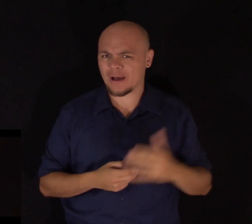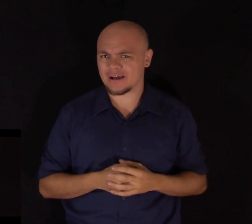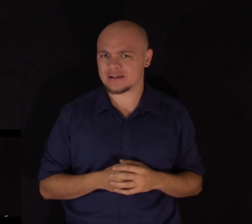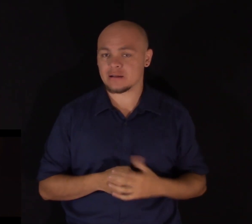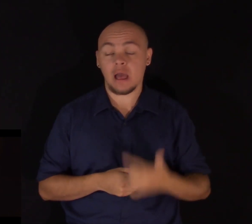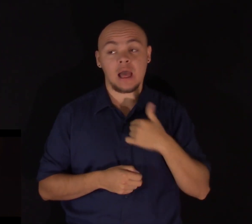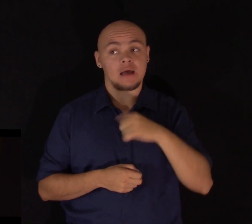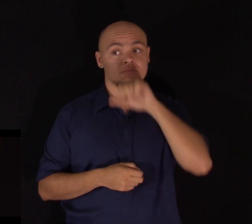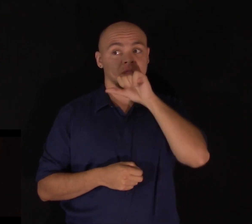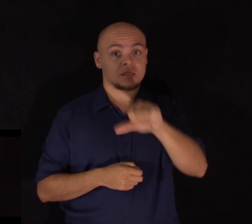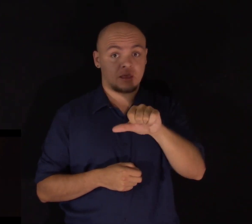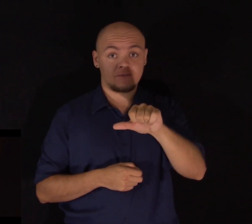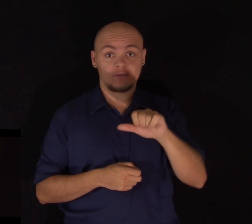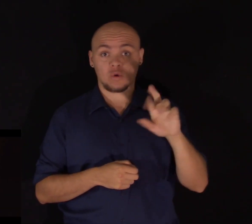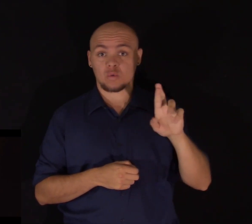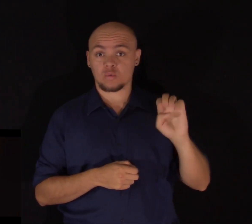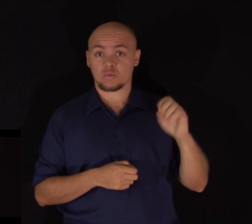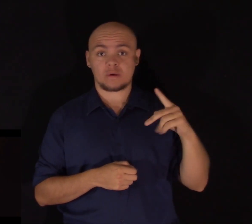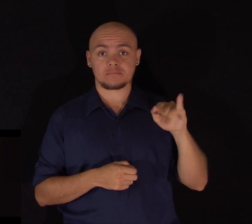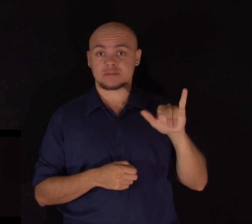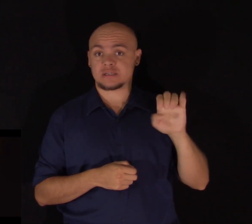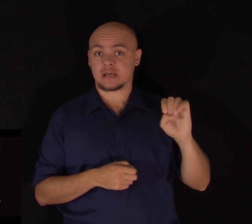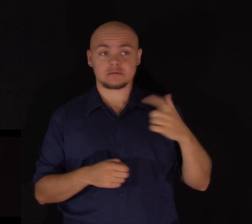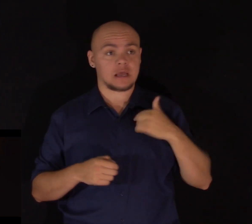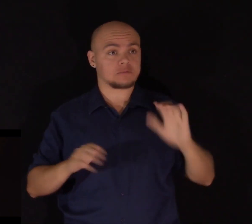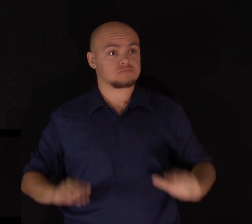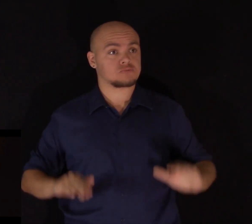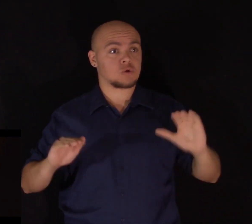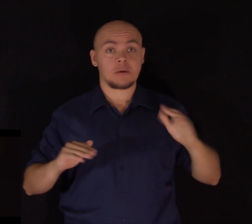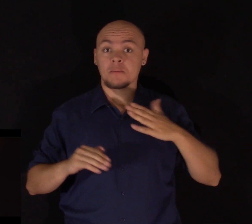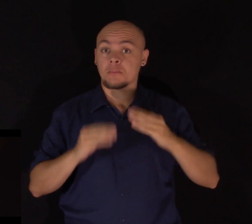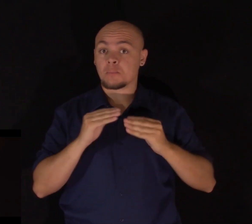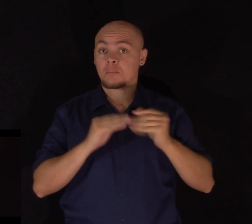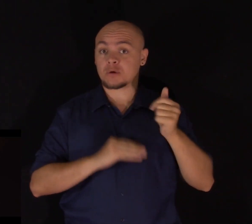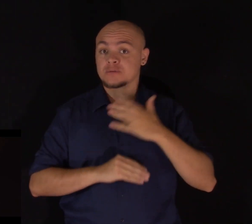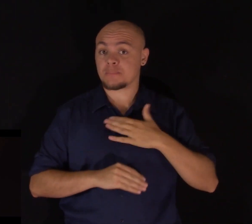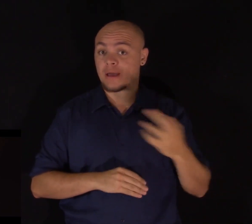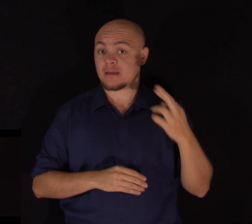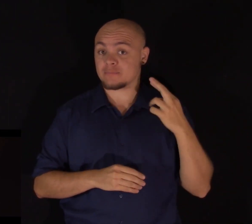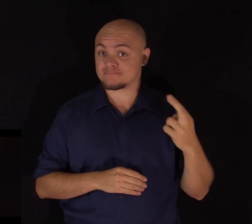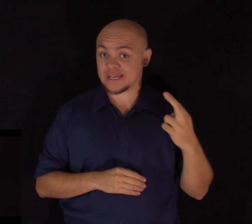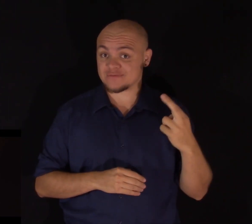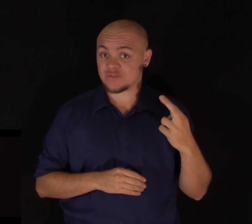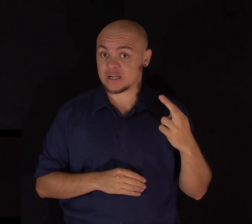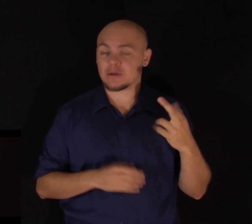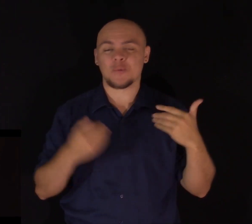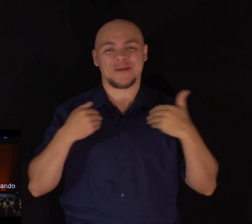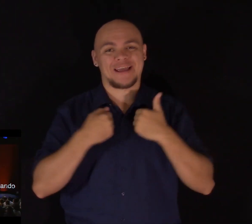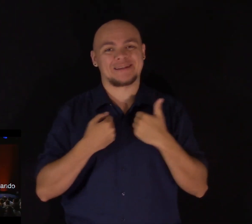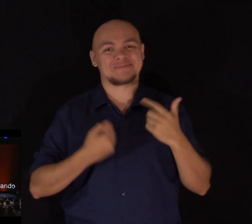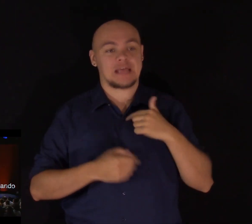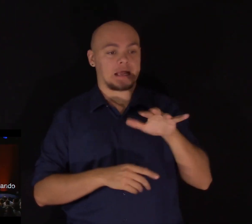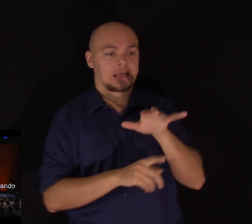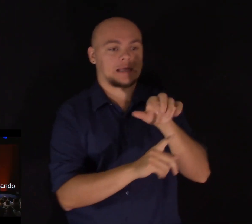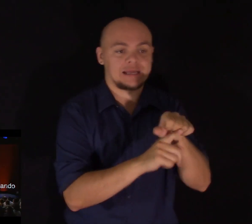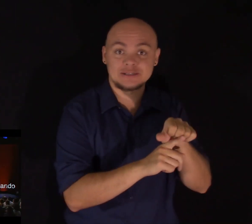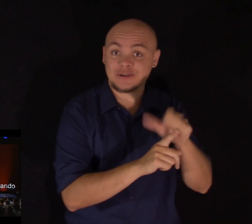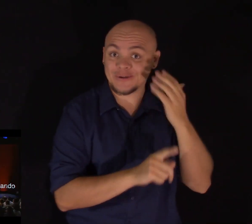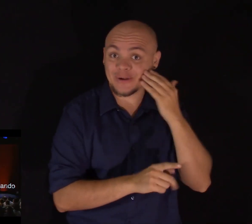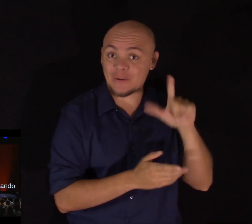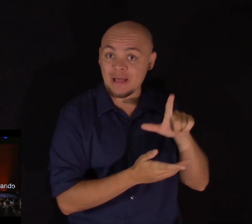I was a little Savannah, I didn't have very many friends, so most of the friends I did have were animals that I could catch, like